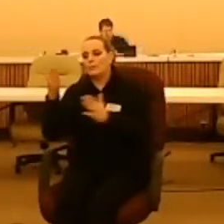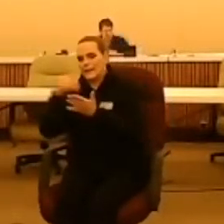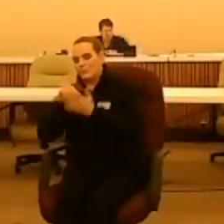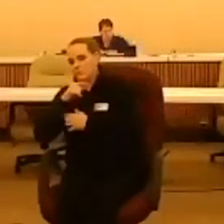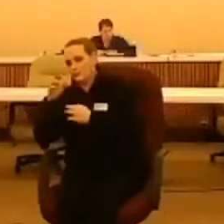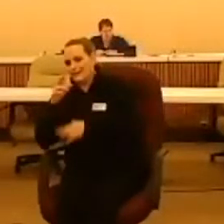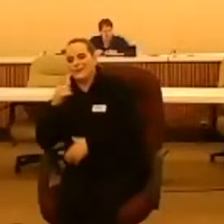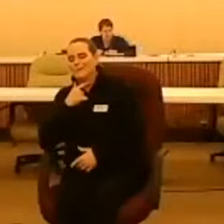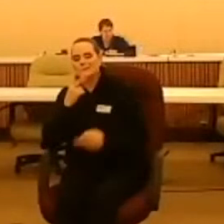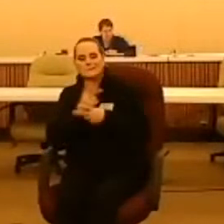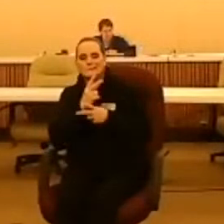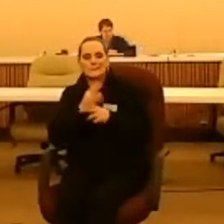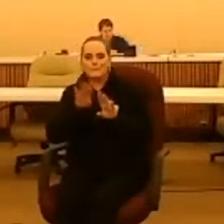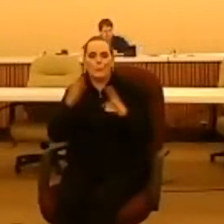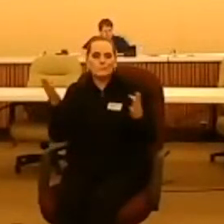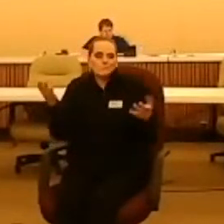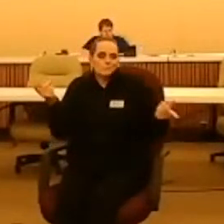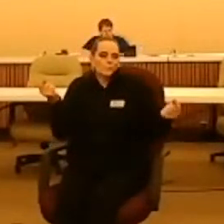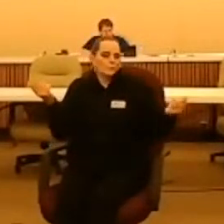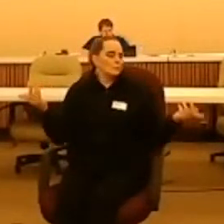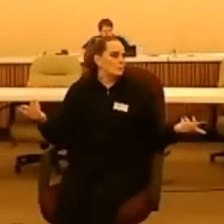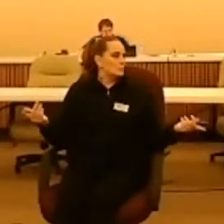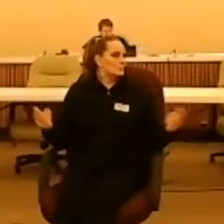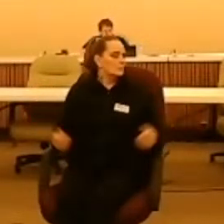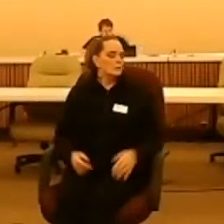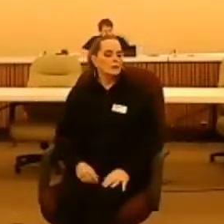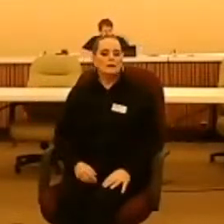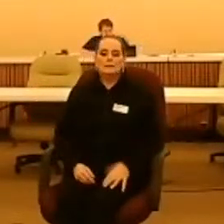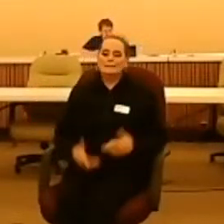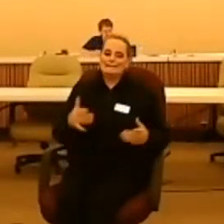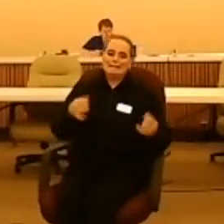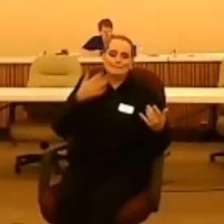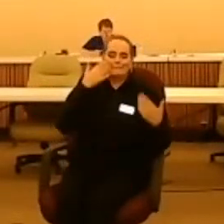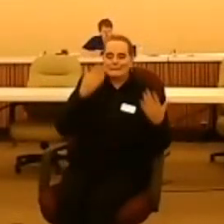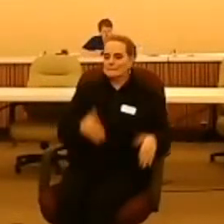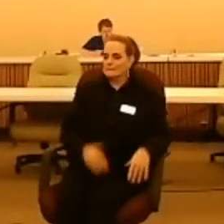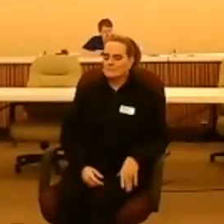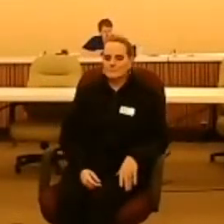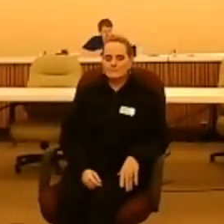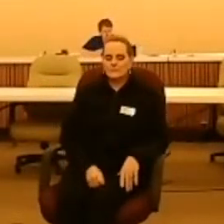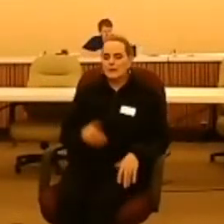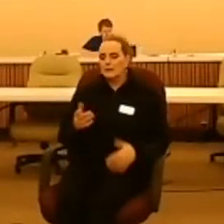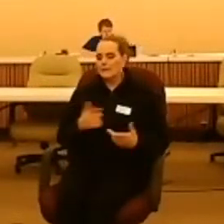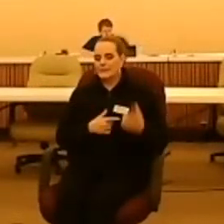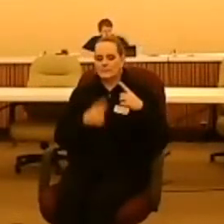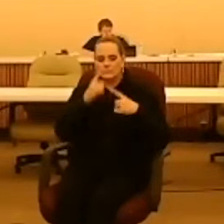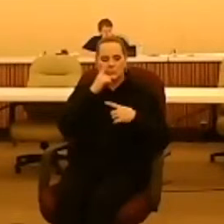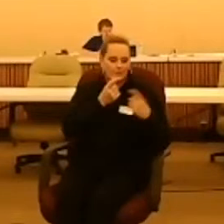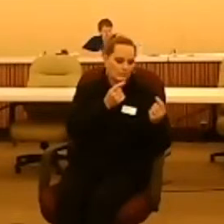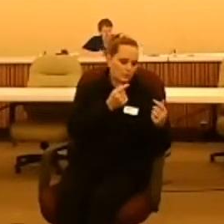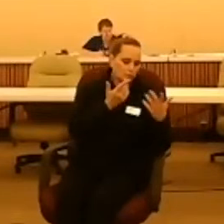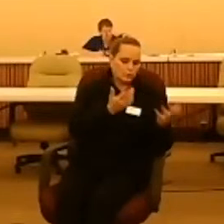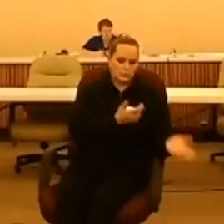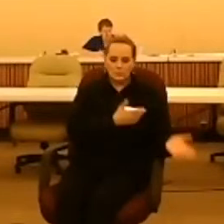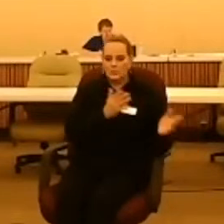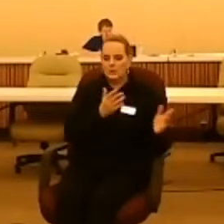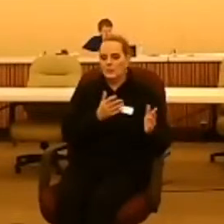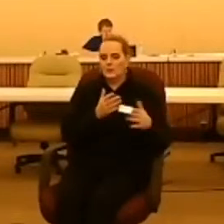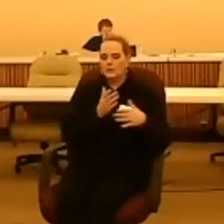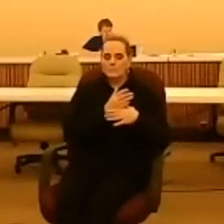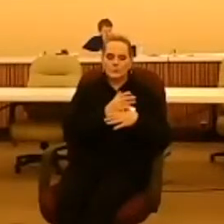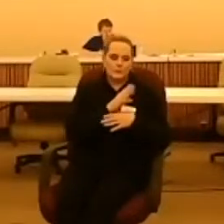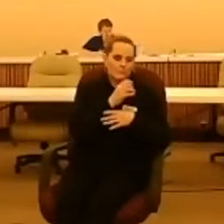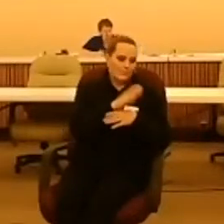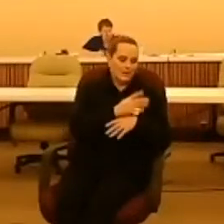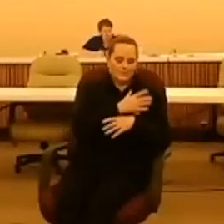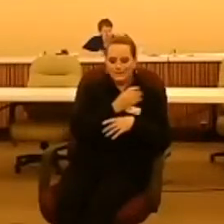should we just keep this one open? Yeah, I mean, I would think between what needs to be done between Bob and I, and